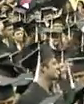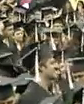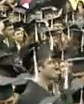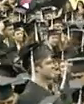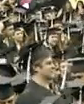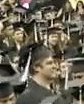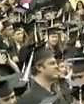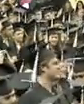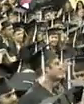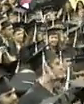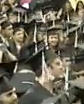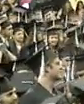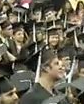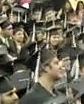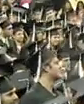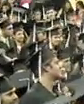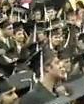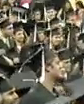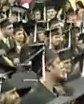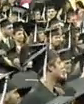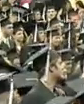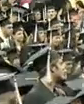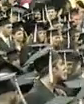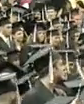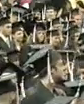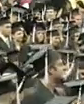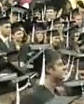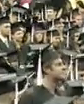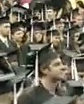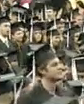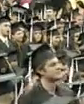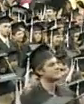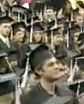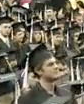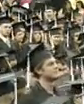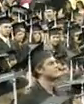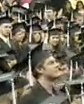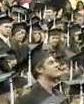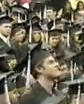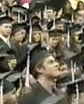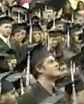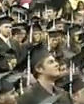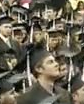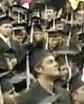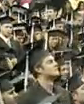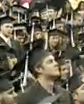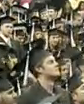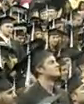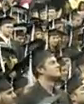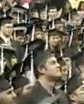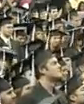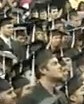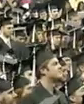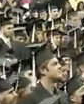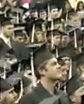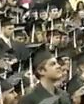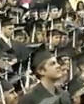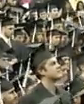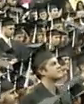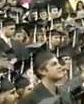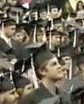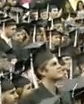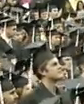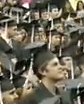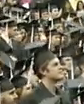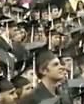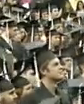President Mason, these worthy and approved candidates, having completed all of the requirements for the degrees as